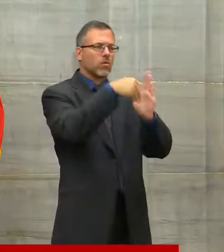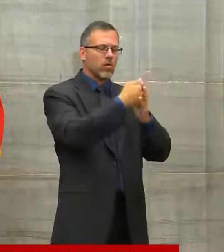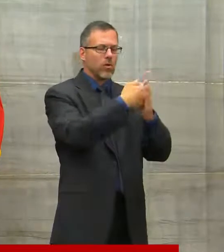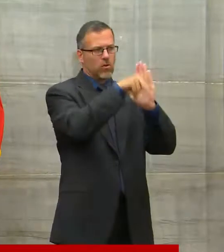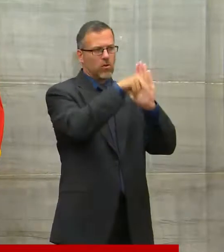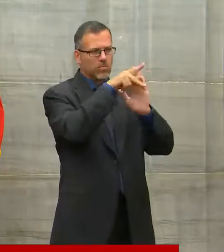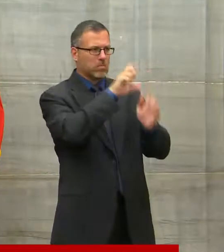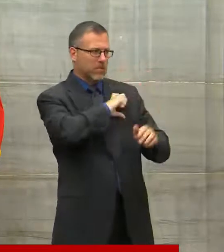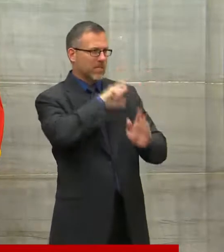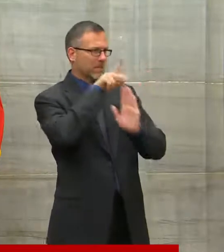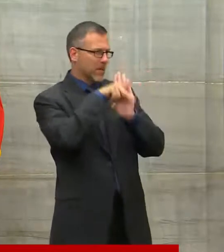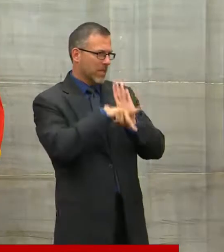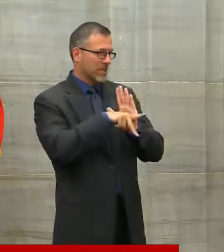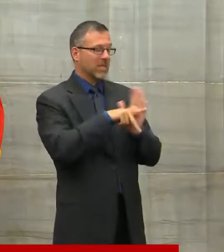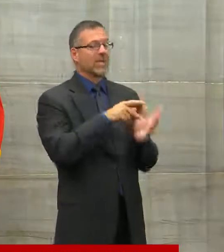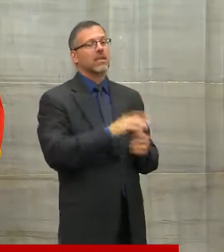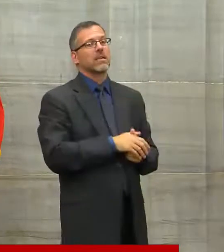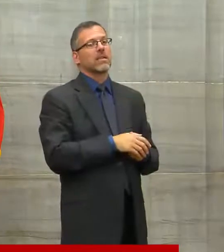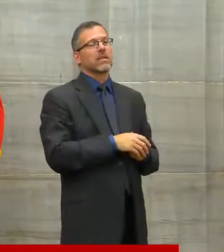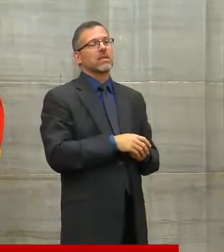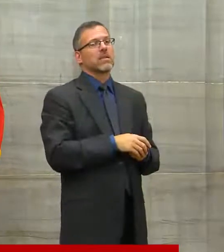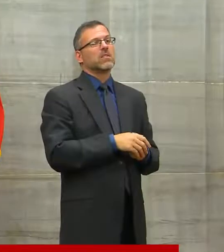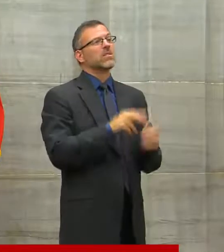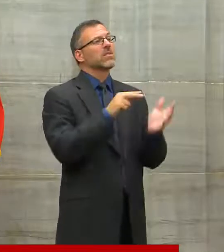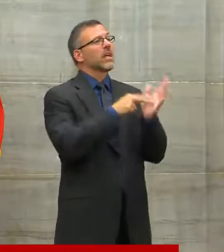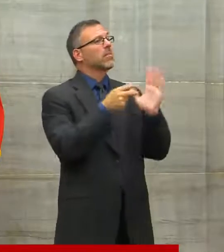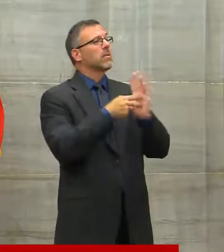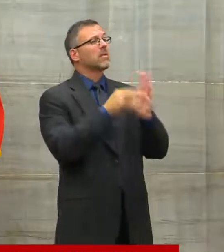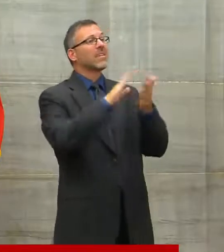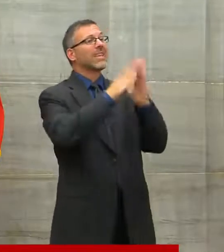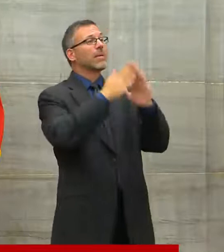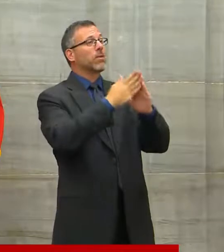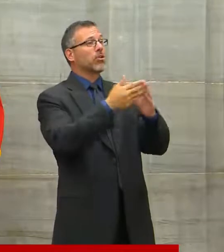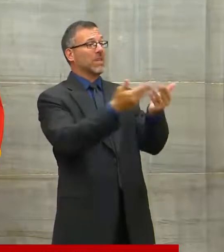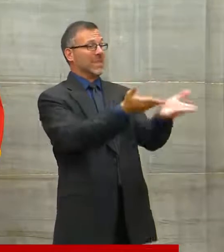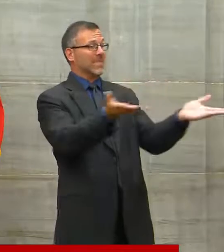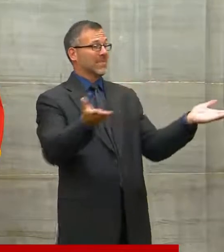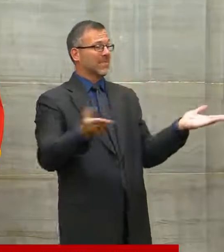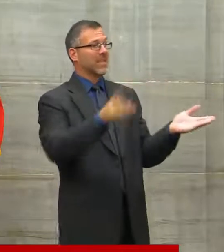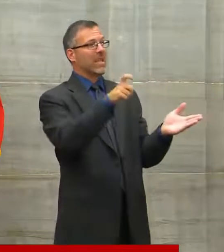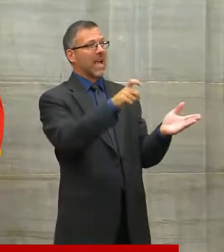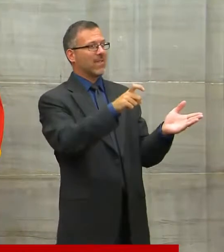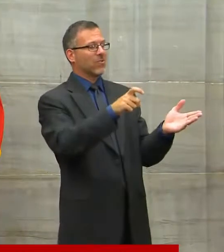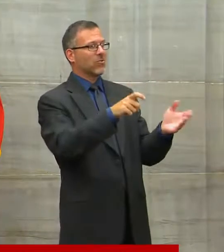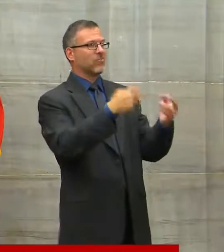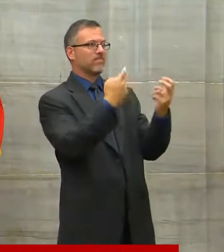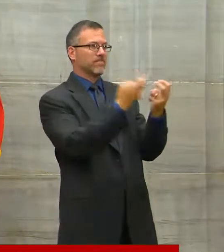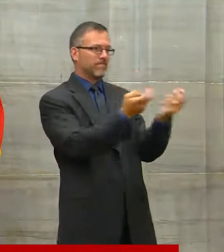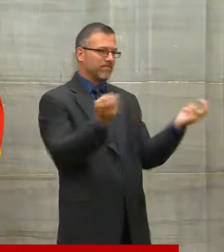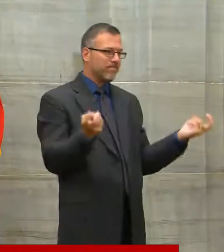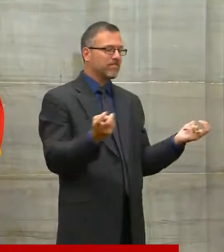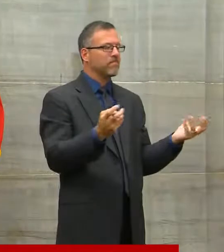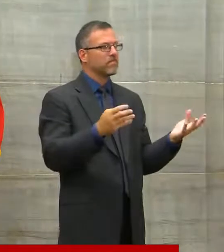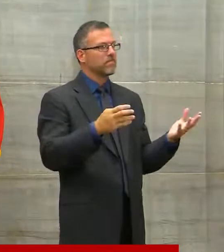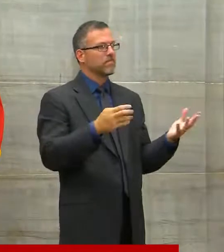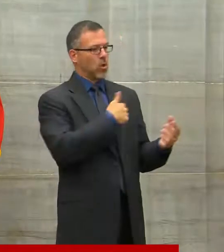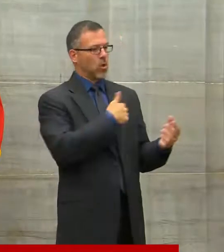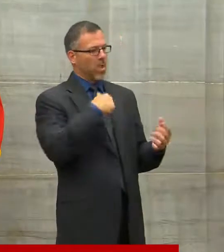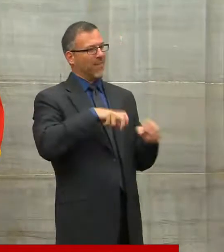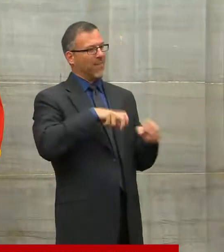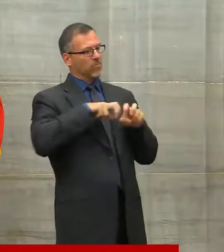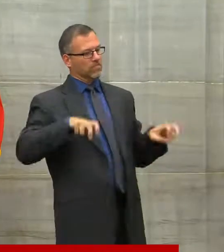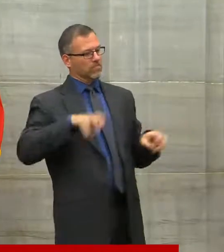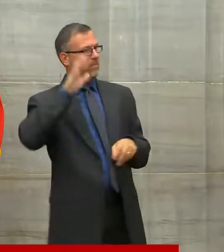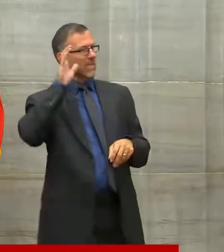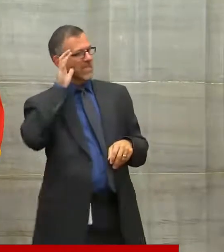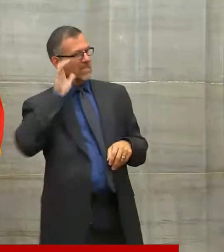and that will include engaging in a greater way with communities and listening to communities,